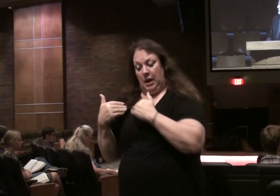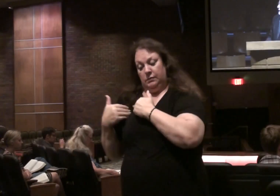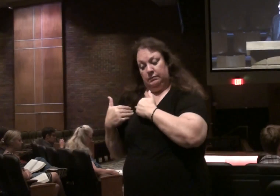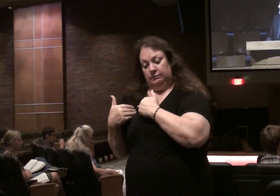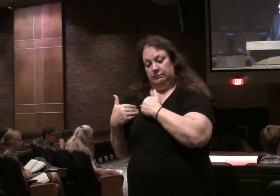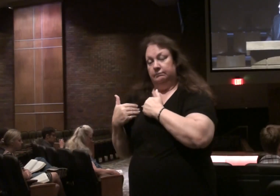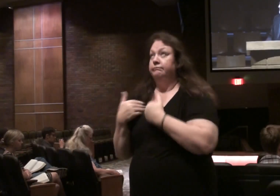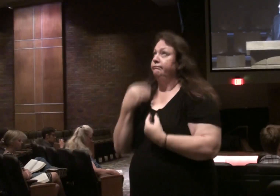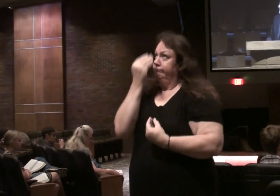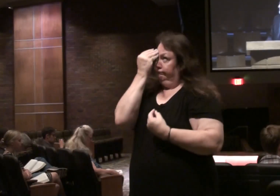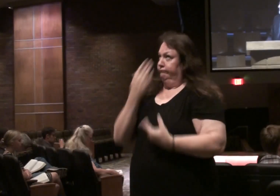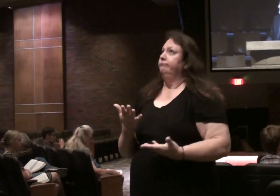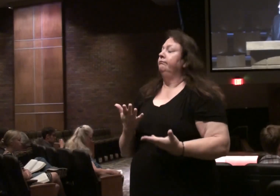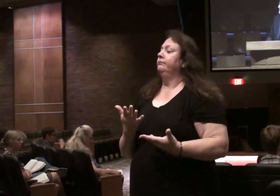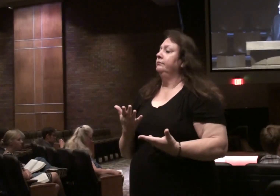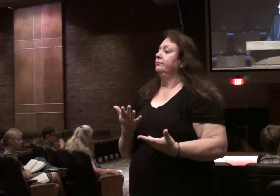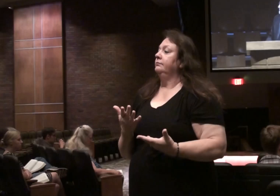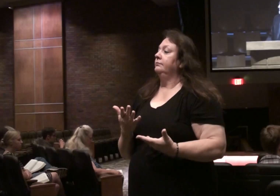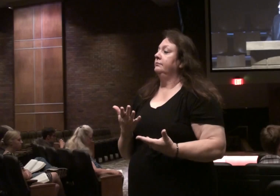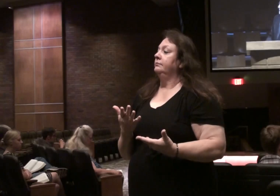I submit.